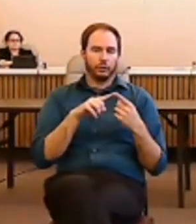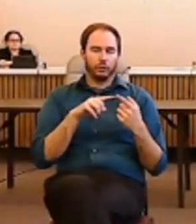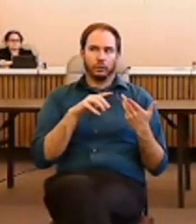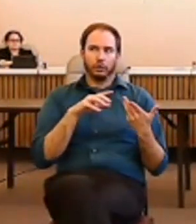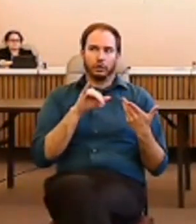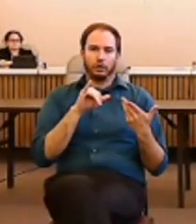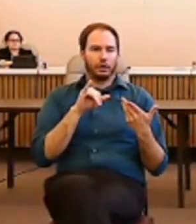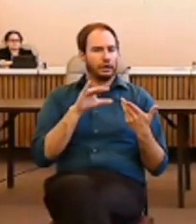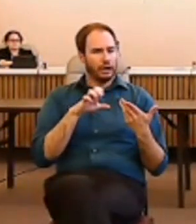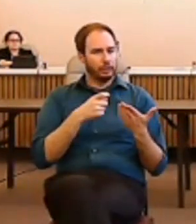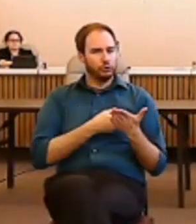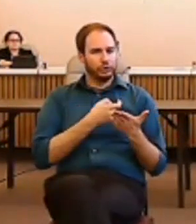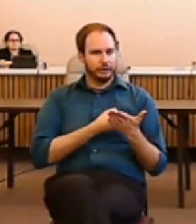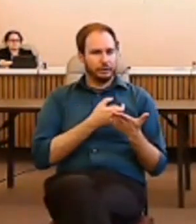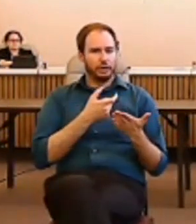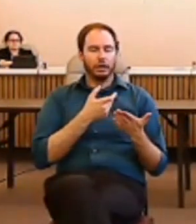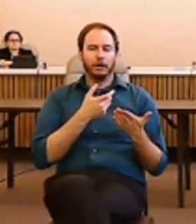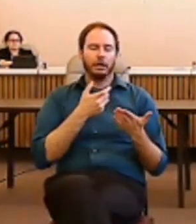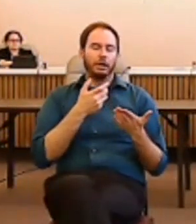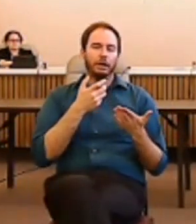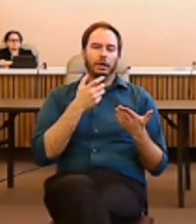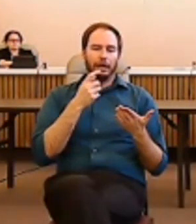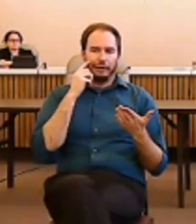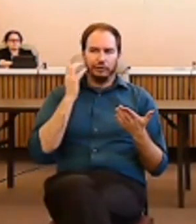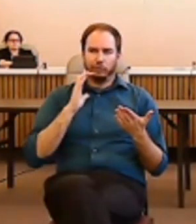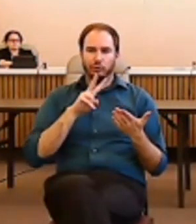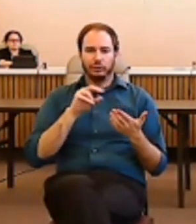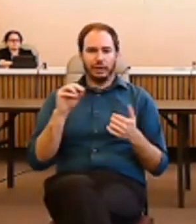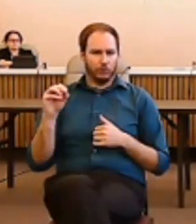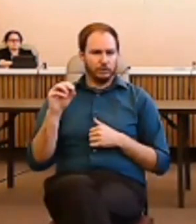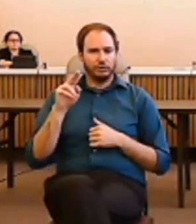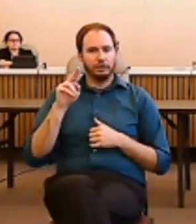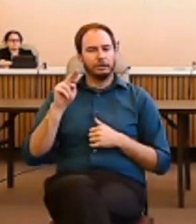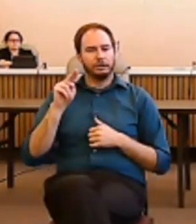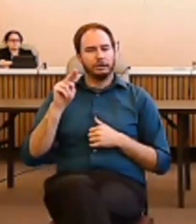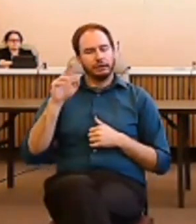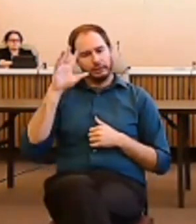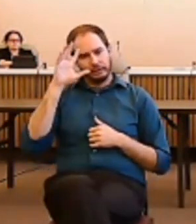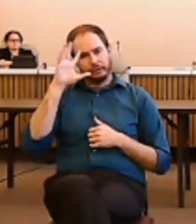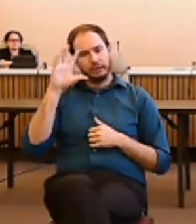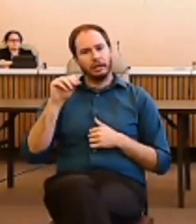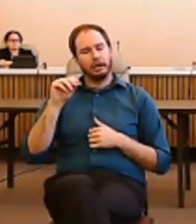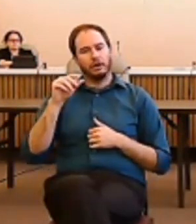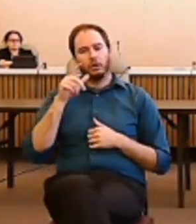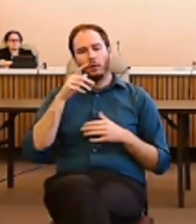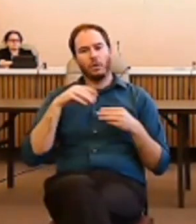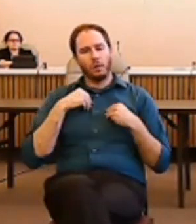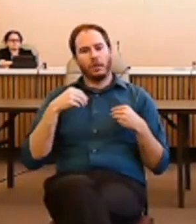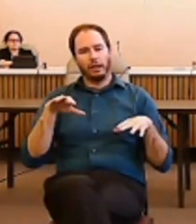going to be put there before. And then early mid 2000s, Nichols and Henry Hansen owned land, talked